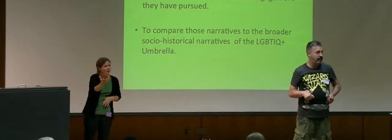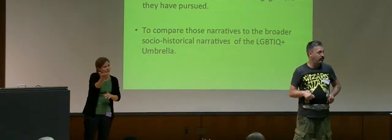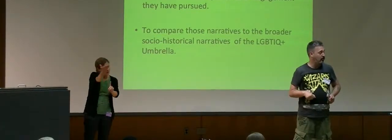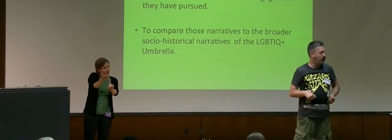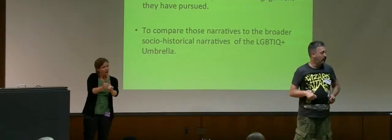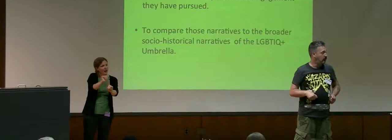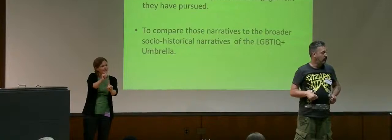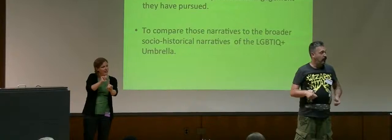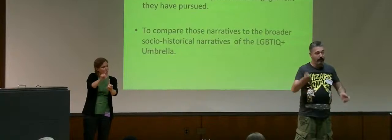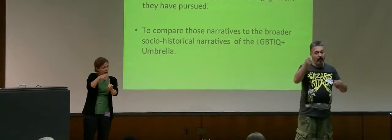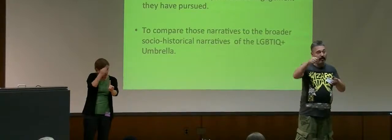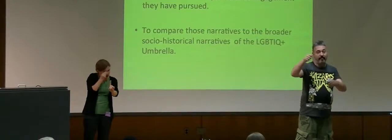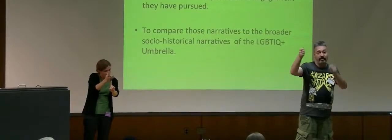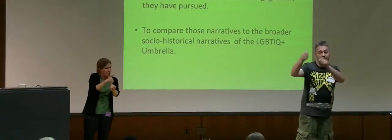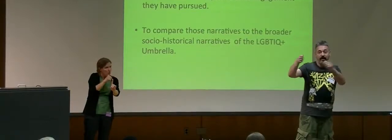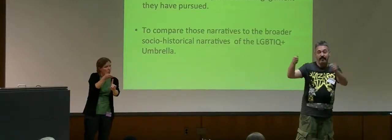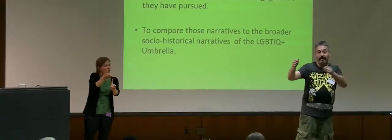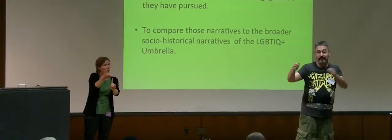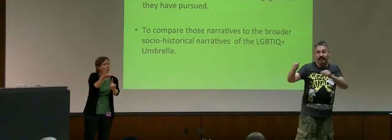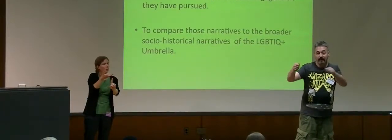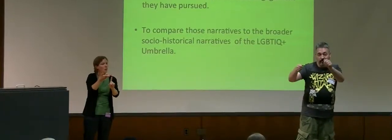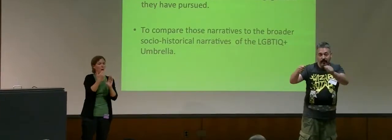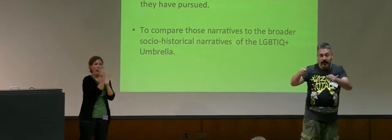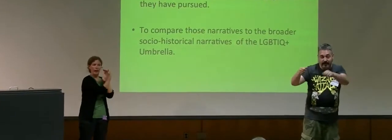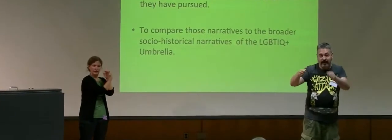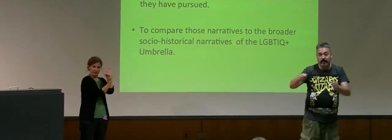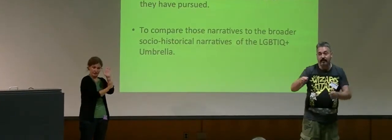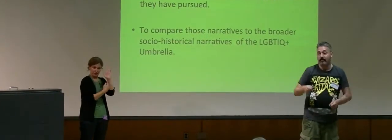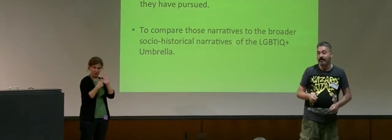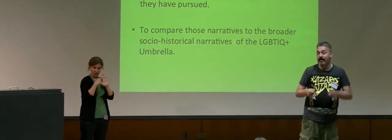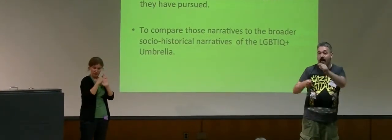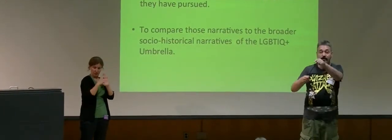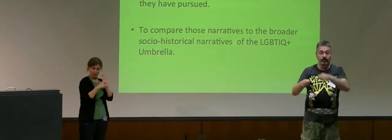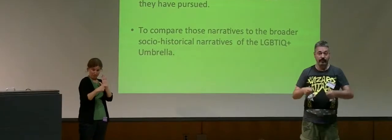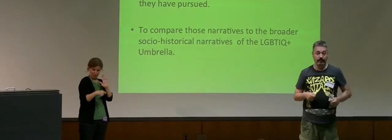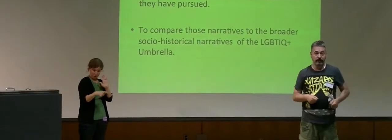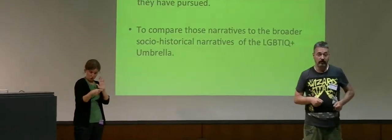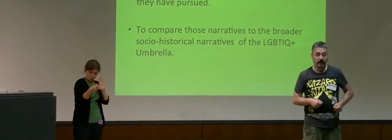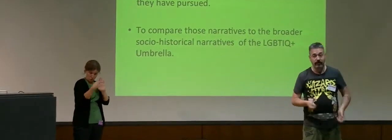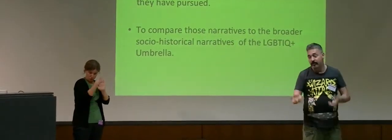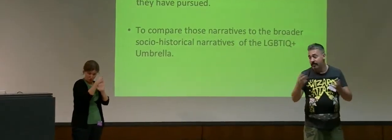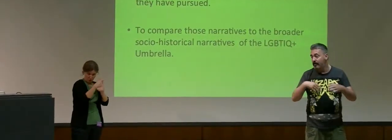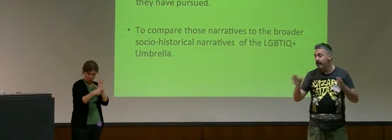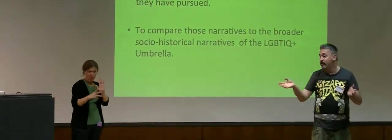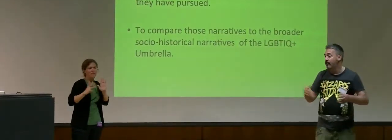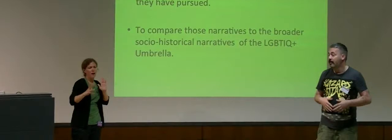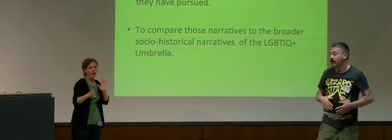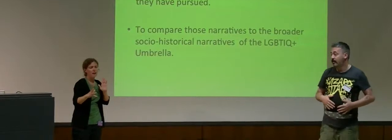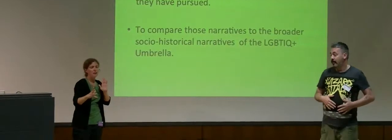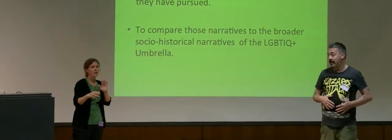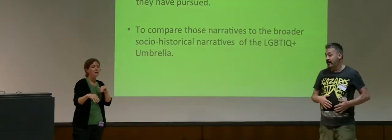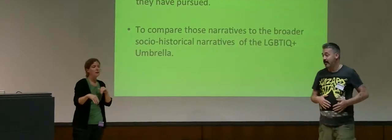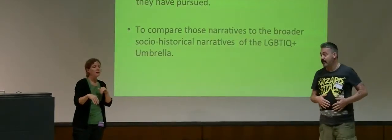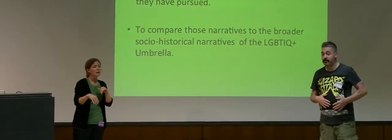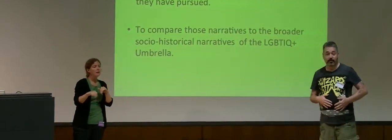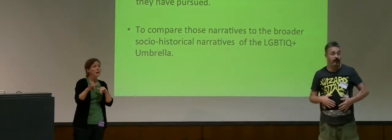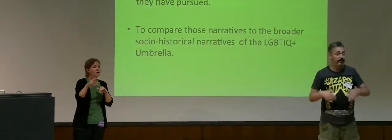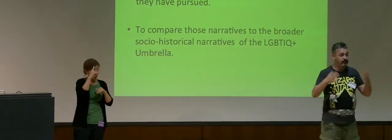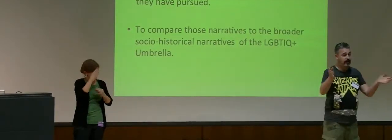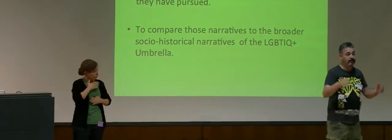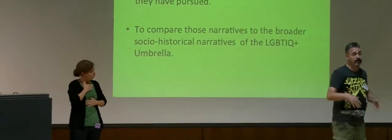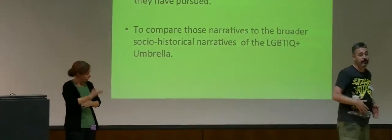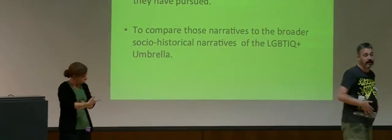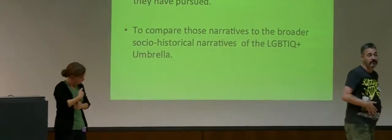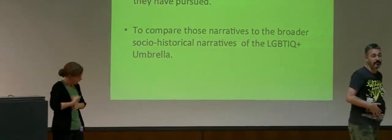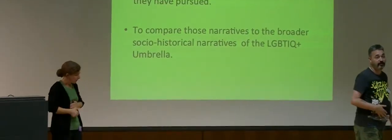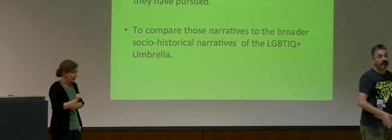as an asexual, or having a kind of list and ticking it off and saying, ah, you'll do. If you tell me you're an asexual, if